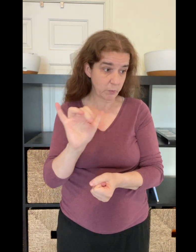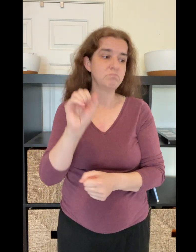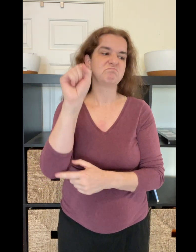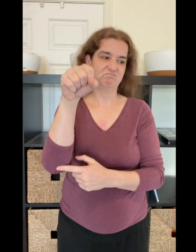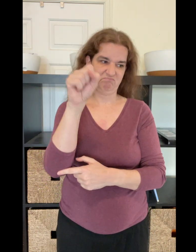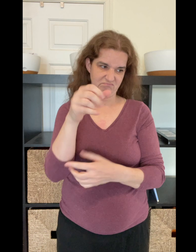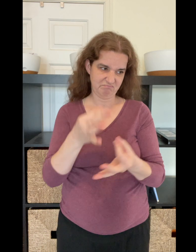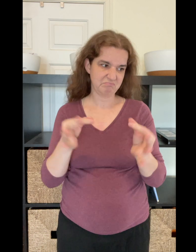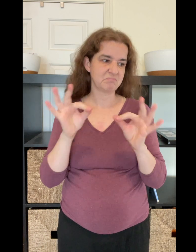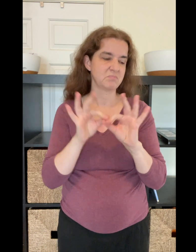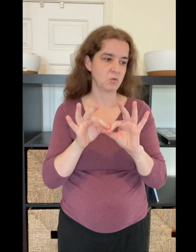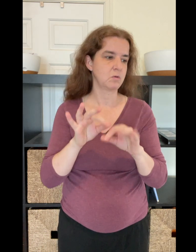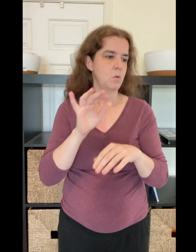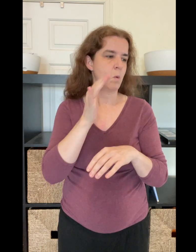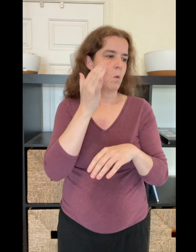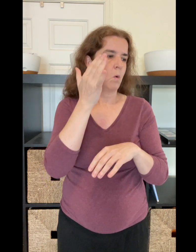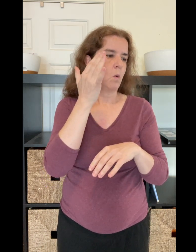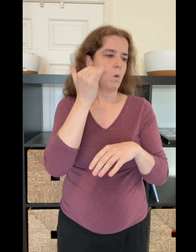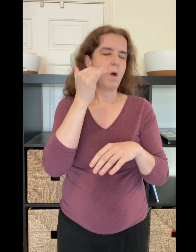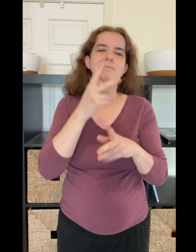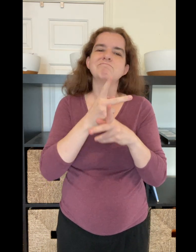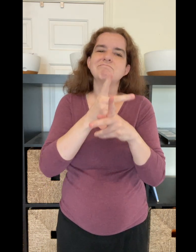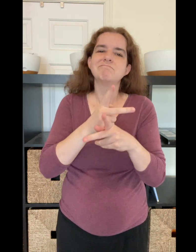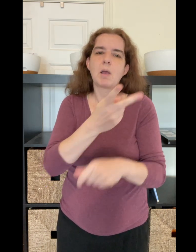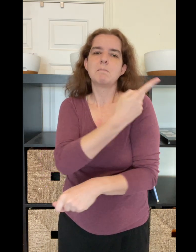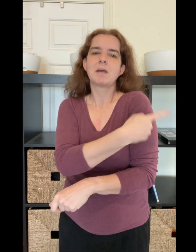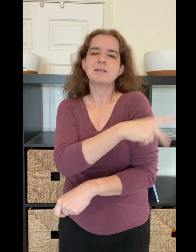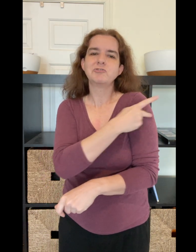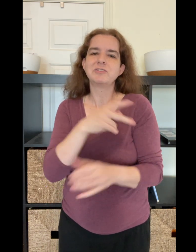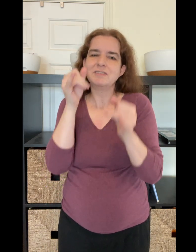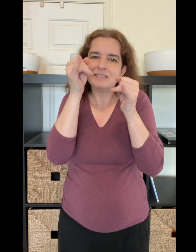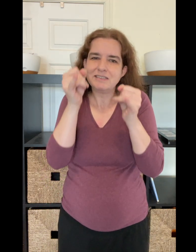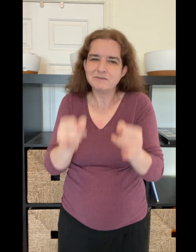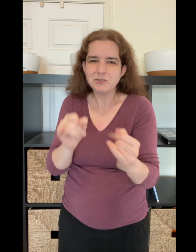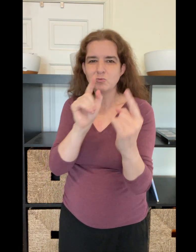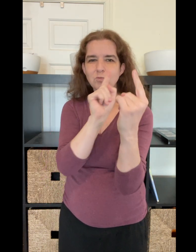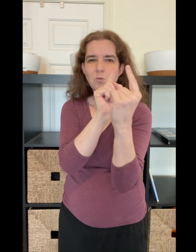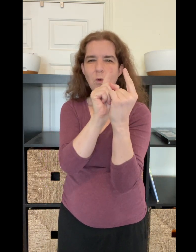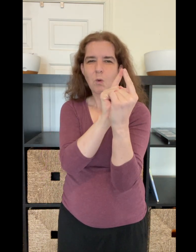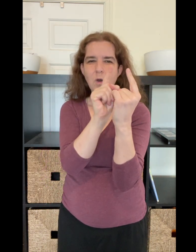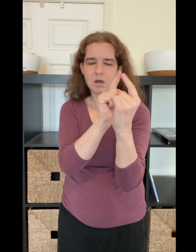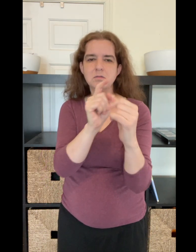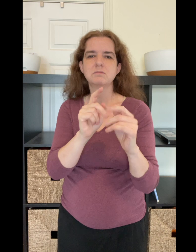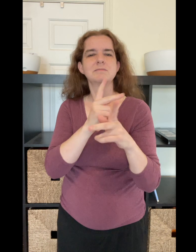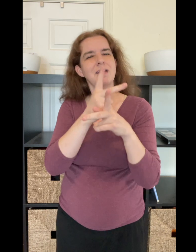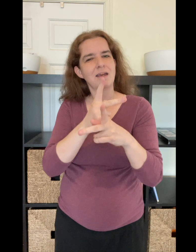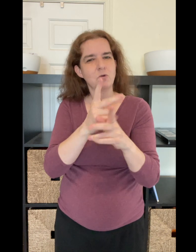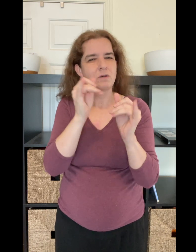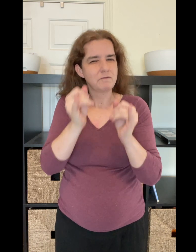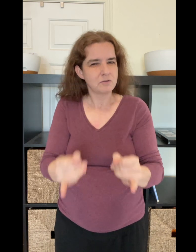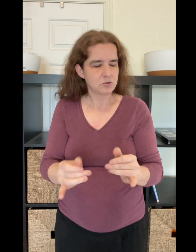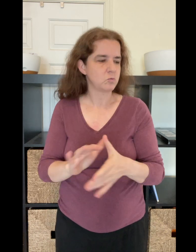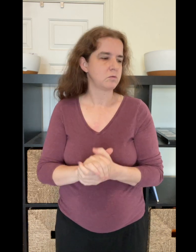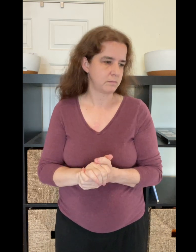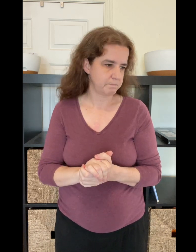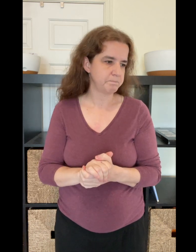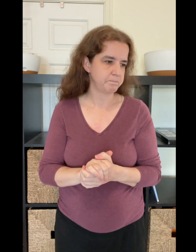Medical doctors can provide support too. Yeah, that's also important. Because they care for individual patients one-on-one. They care for